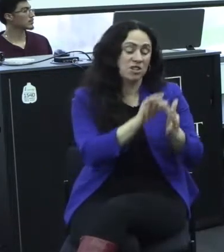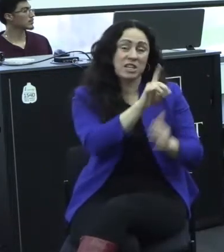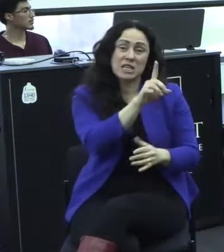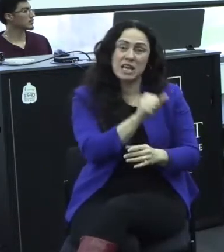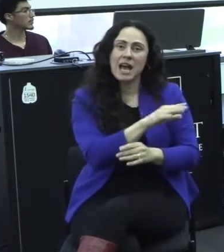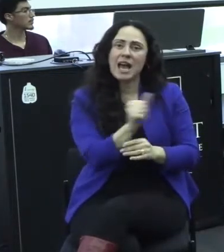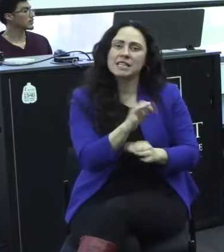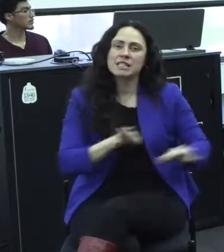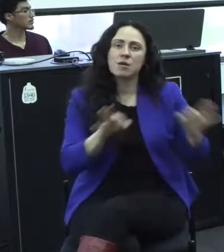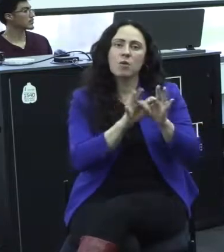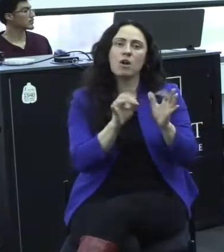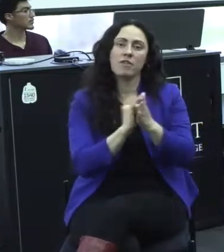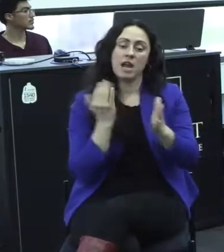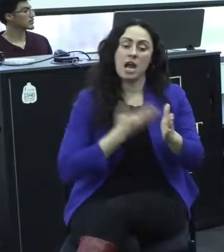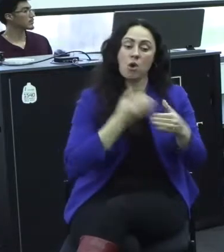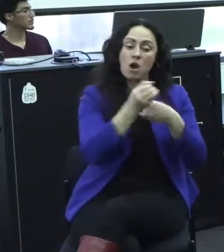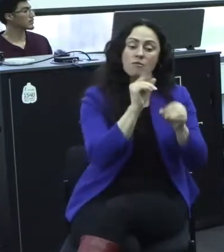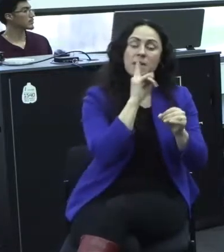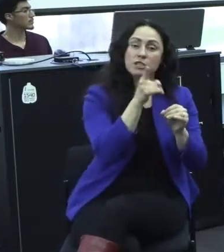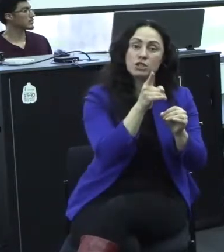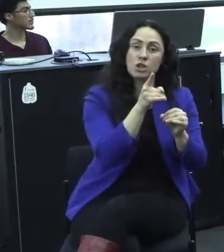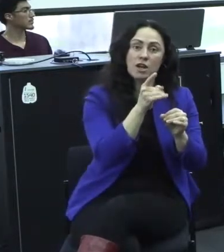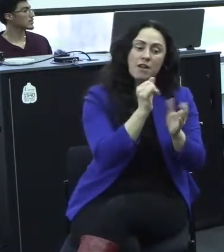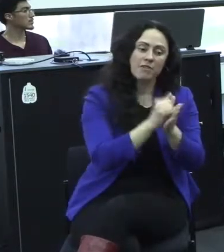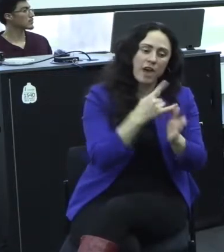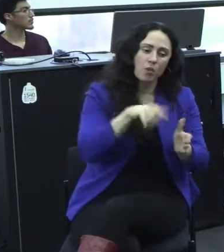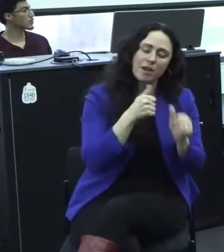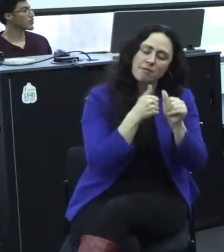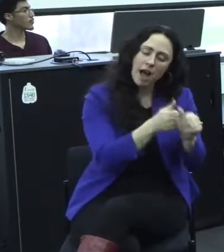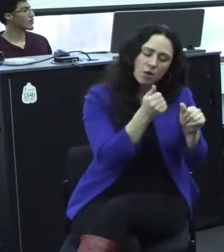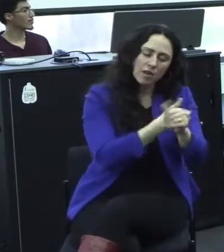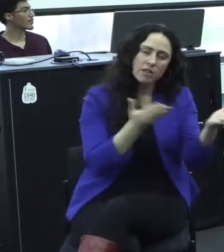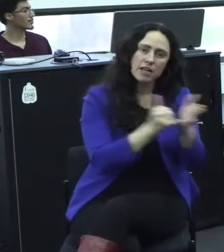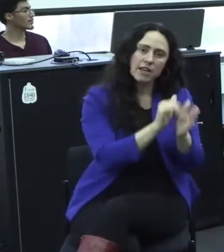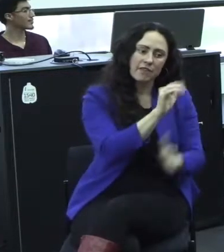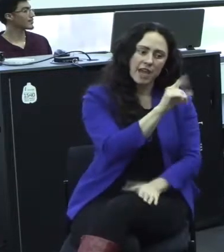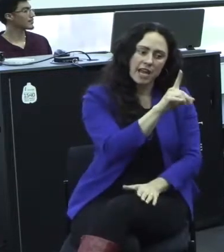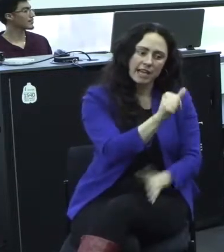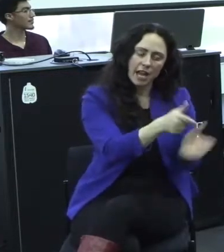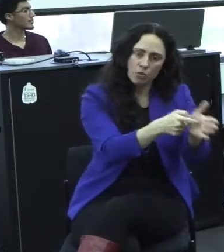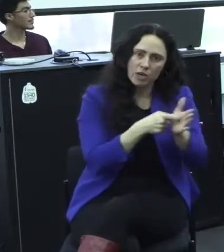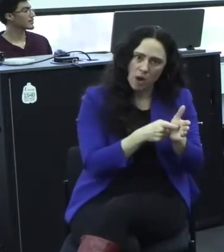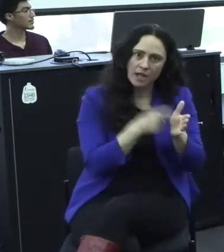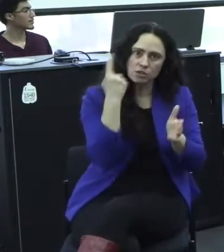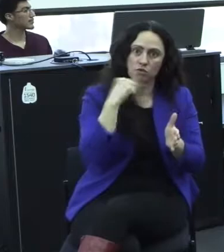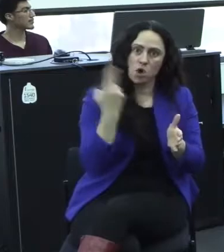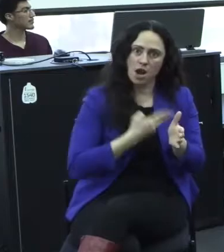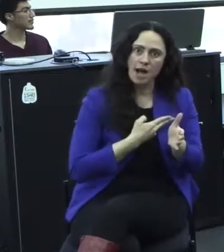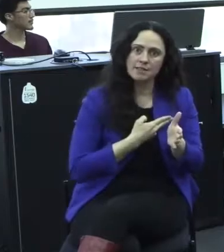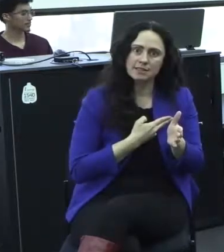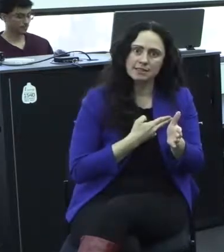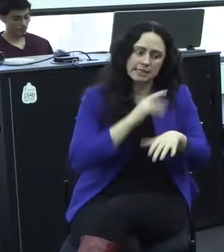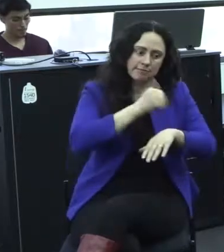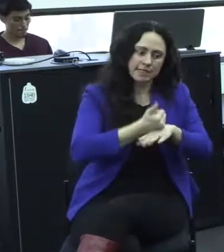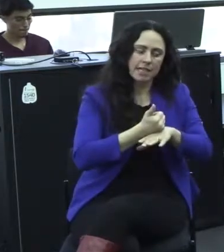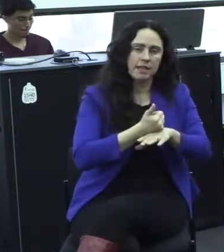And it's important that our office make sure that we follow everything that the ADA does require of us to instill. And that same thing goes for